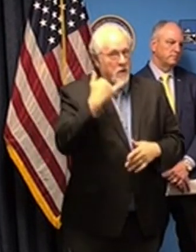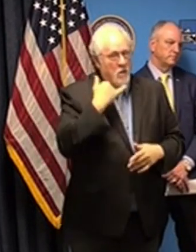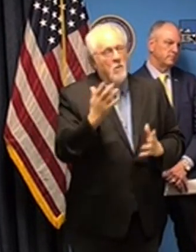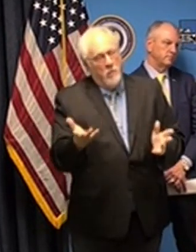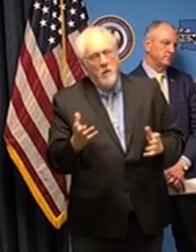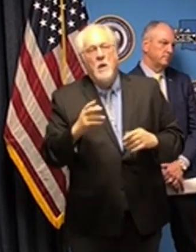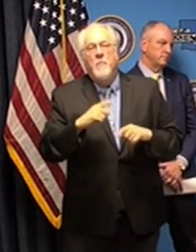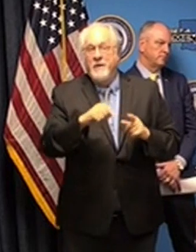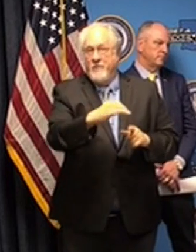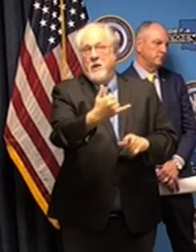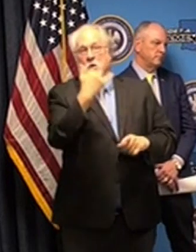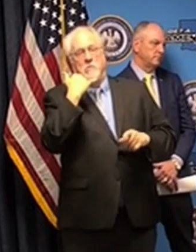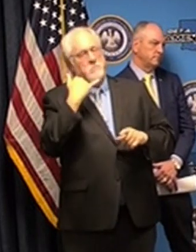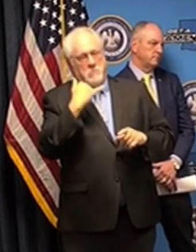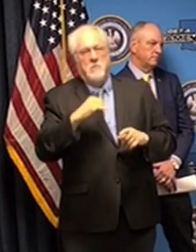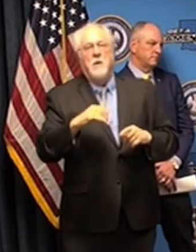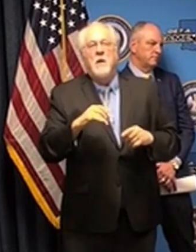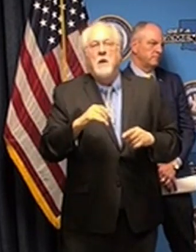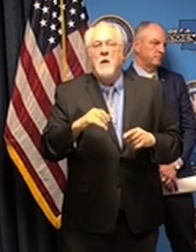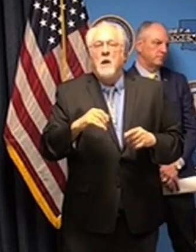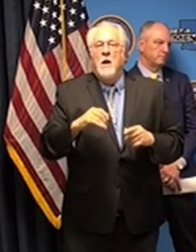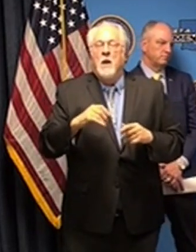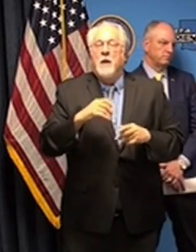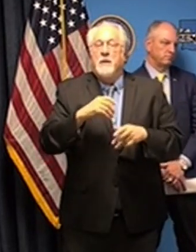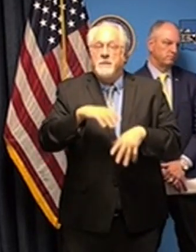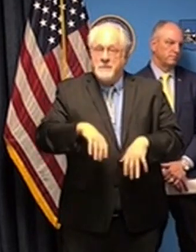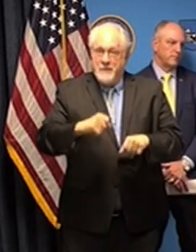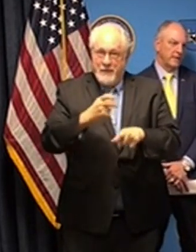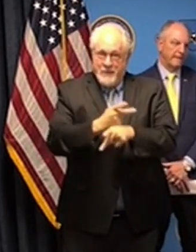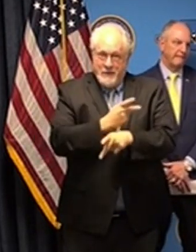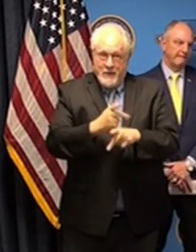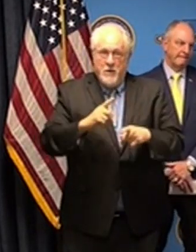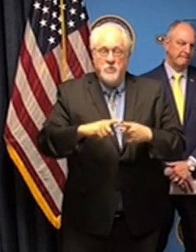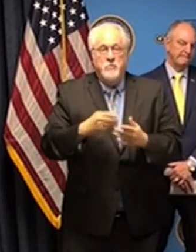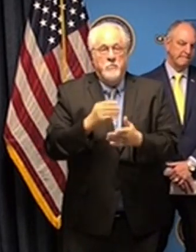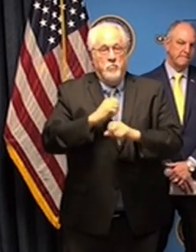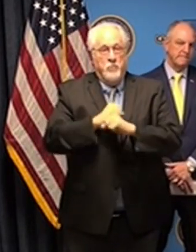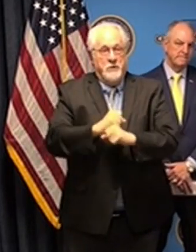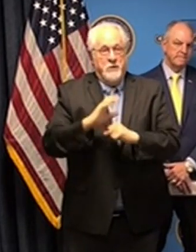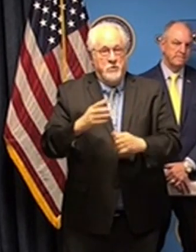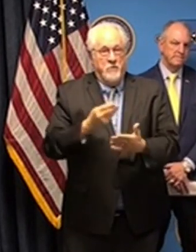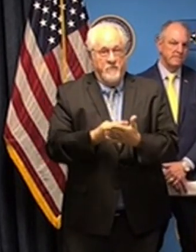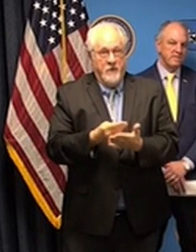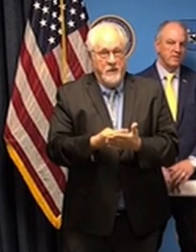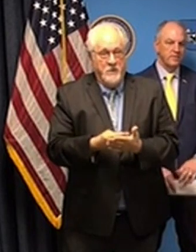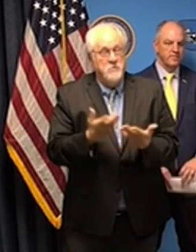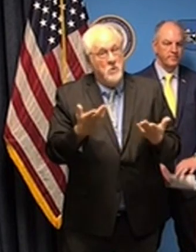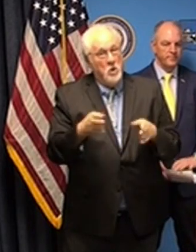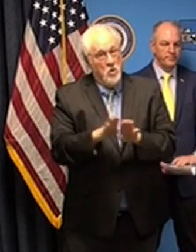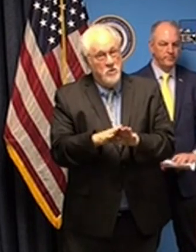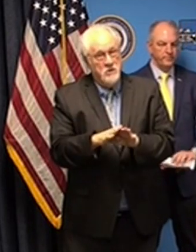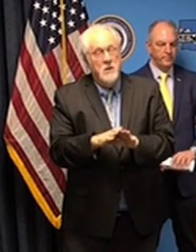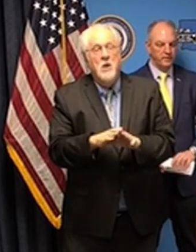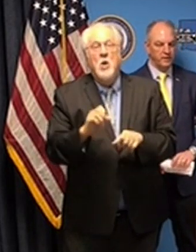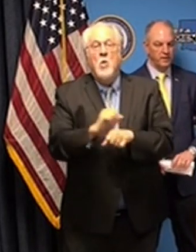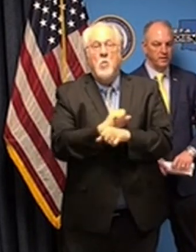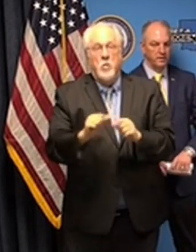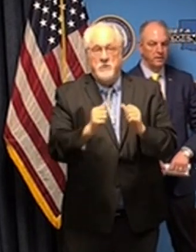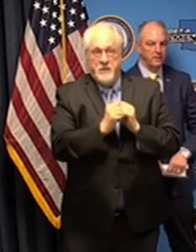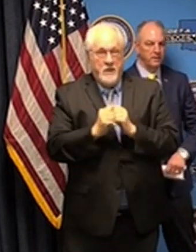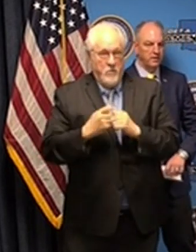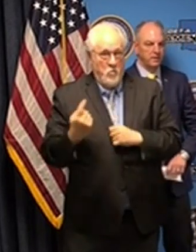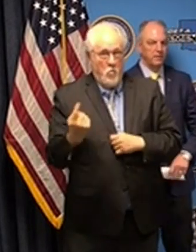take precautions to protect your health, also take precautions to protect your finances. So in closing, let's all work